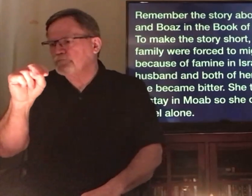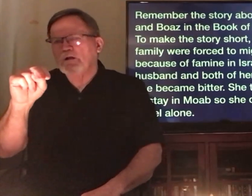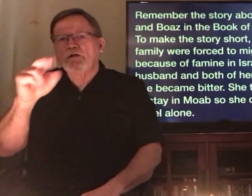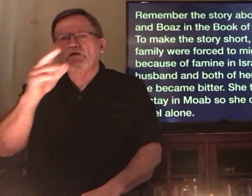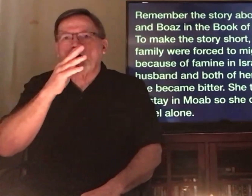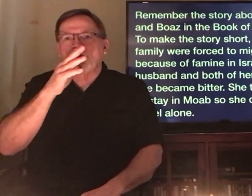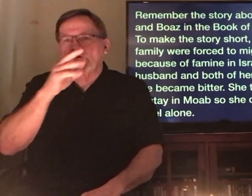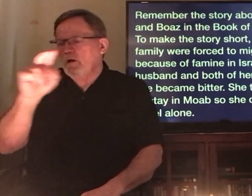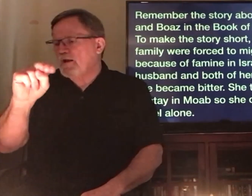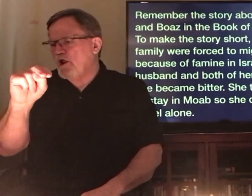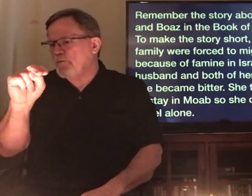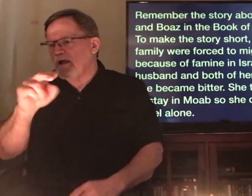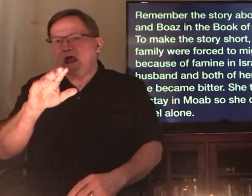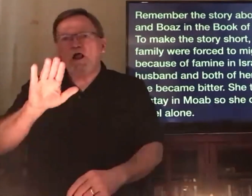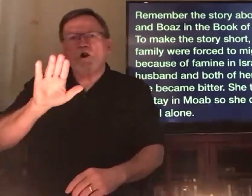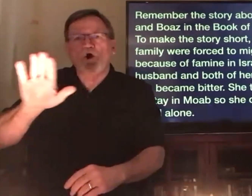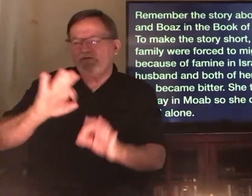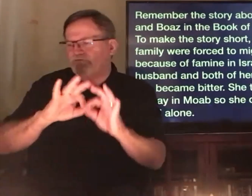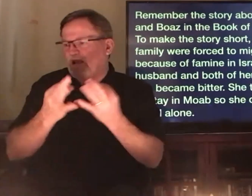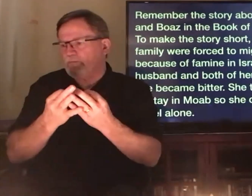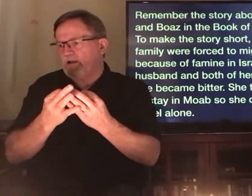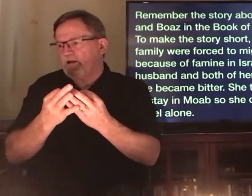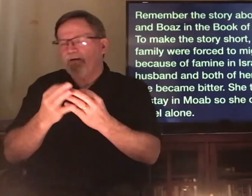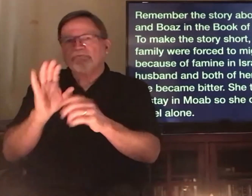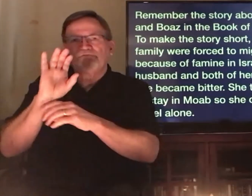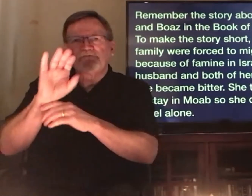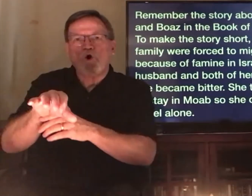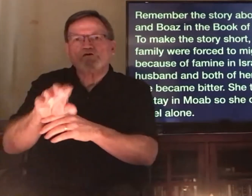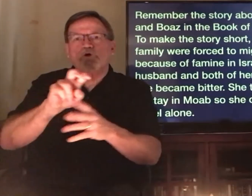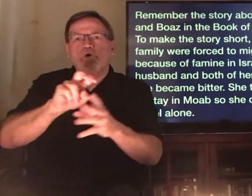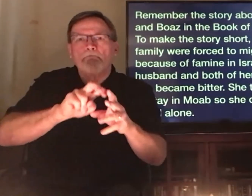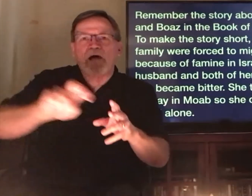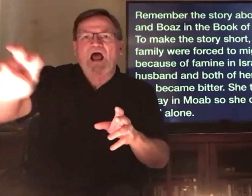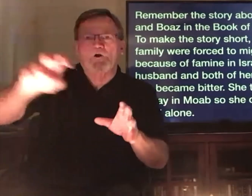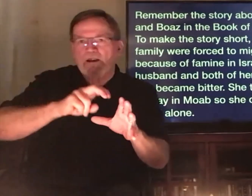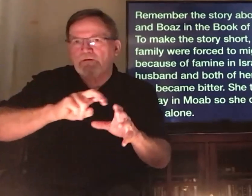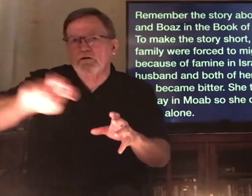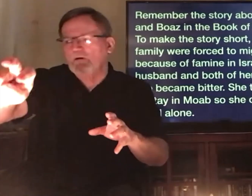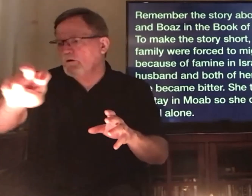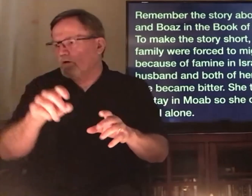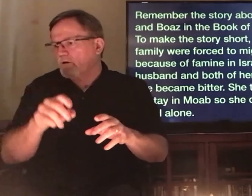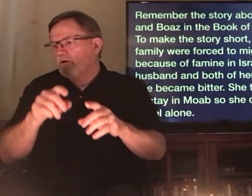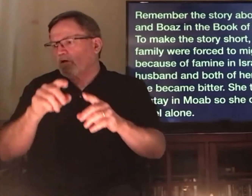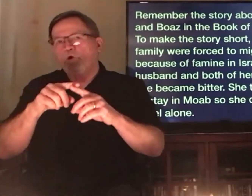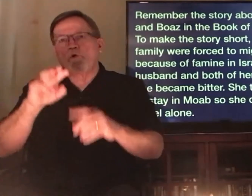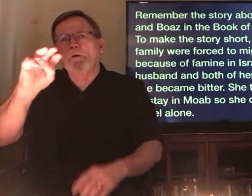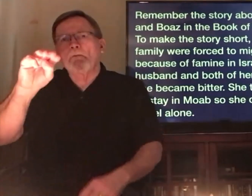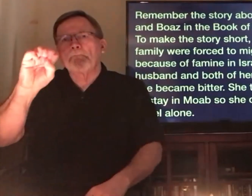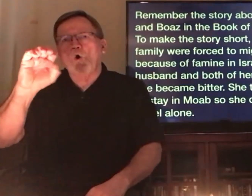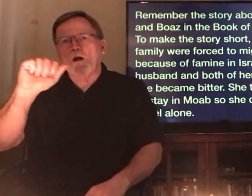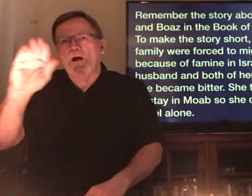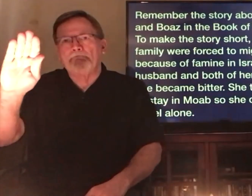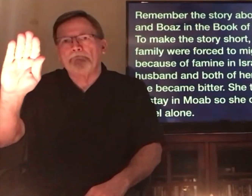doesn't refer to his people as Gentile believers and the Jewish believers.